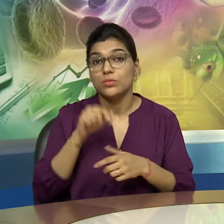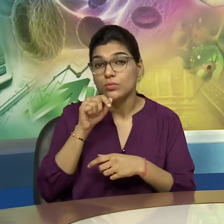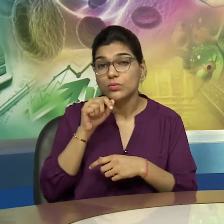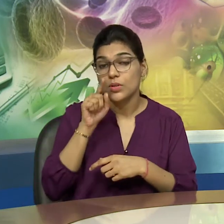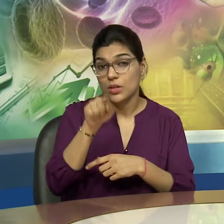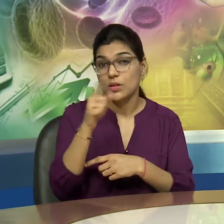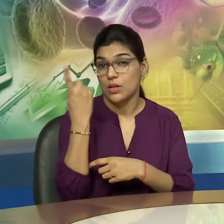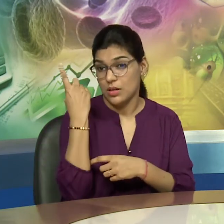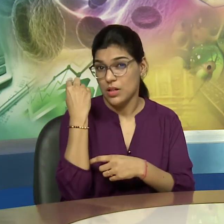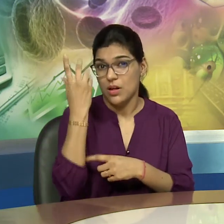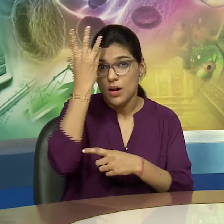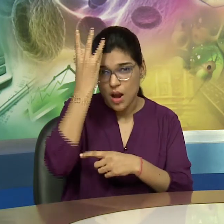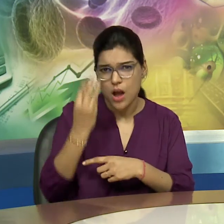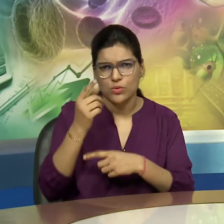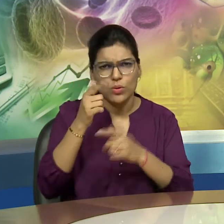in English grammar